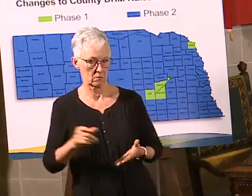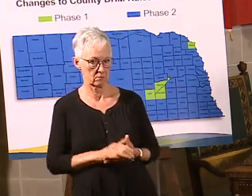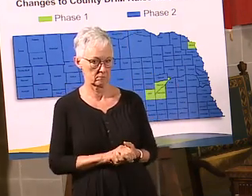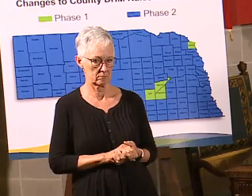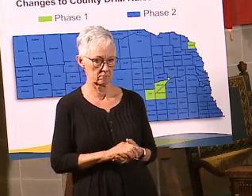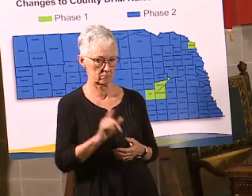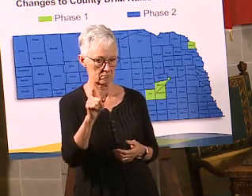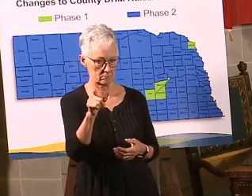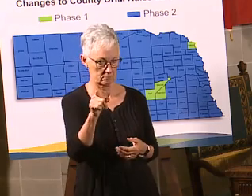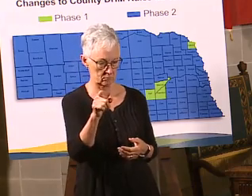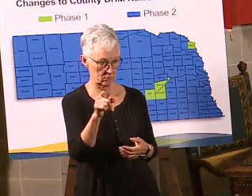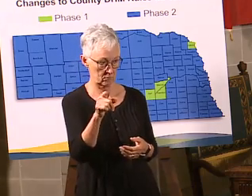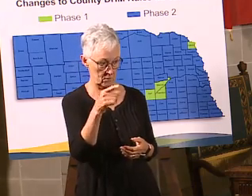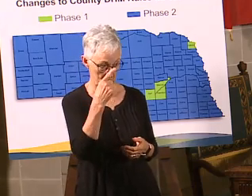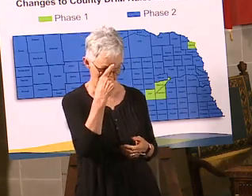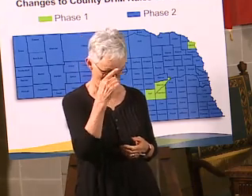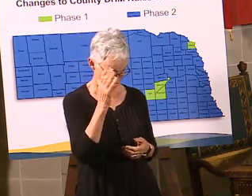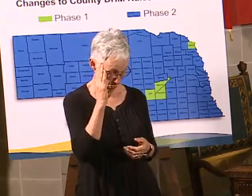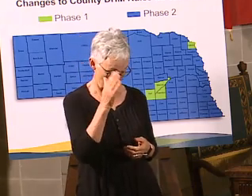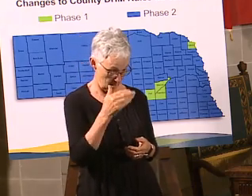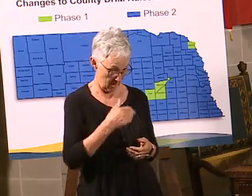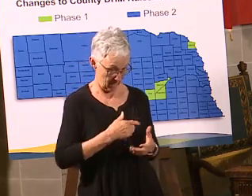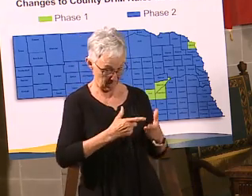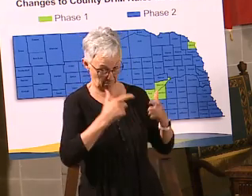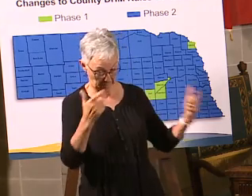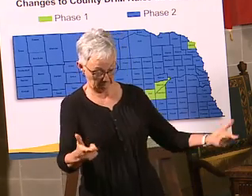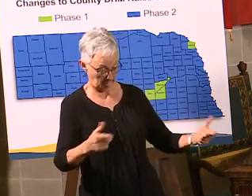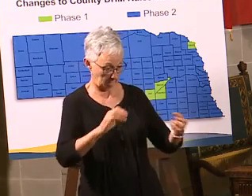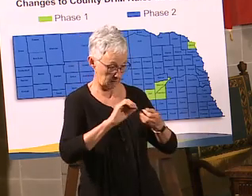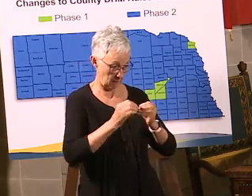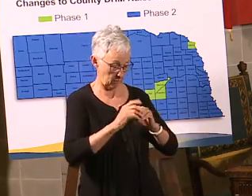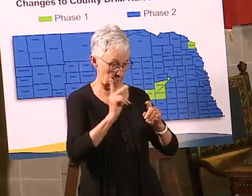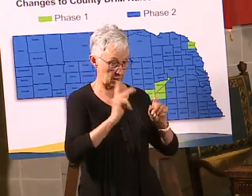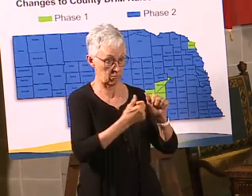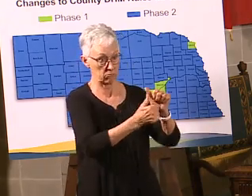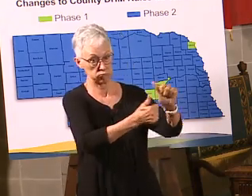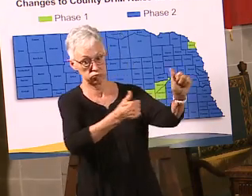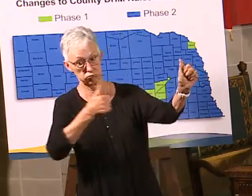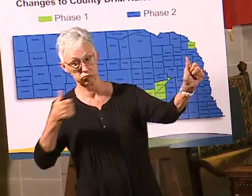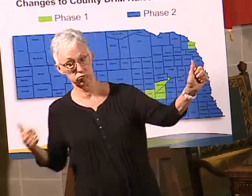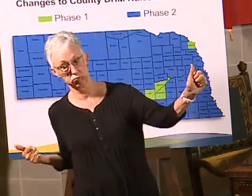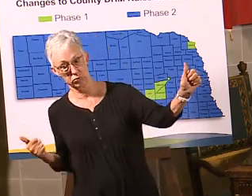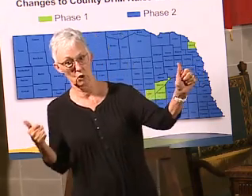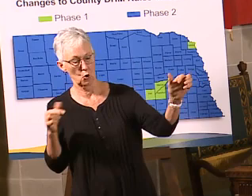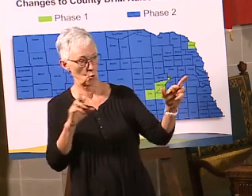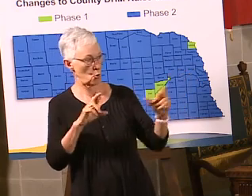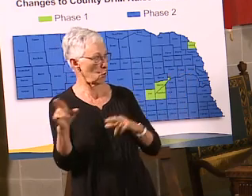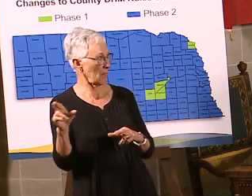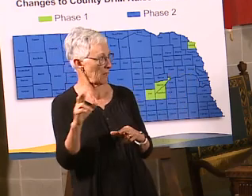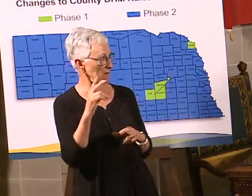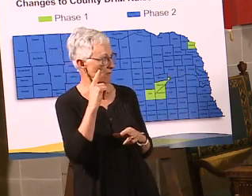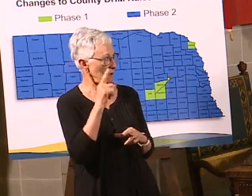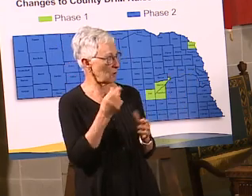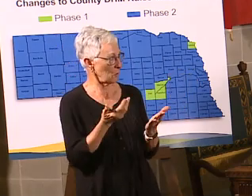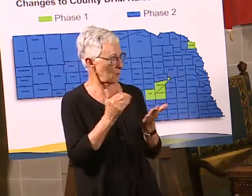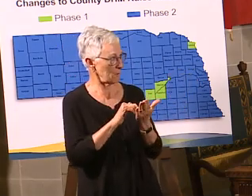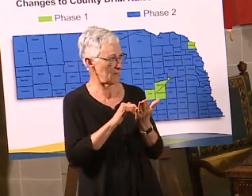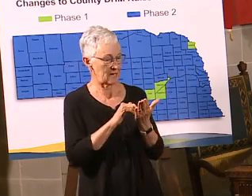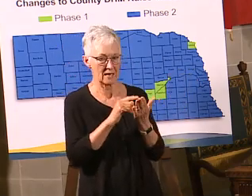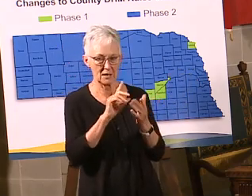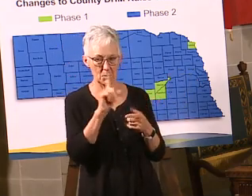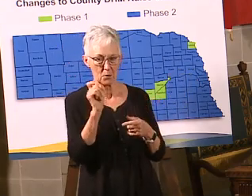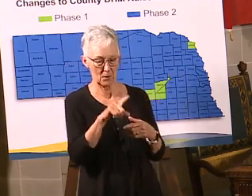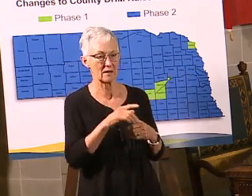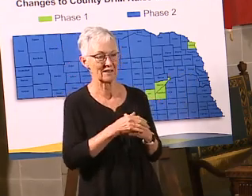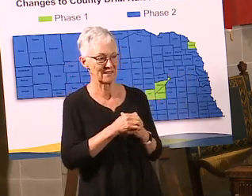people needing services once they do start to reopen? Well, there's no, I'm sorry, I should repeat. Do I need to repeat the question?